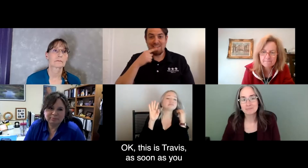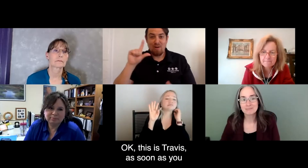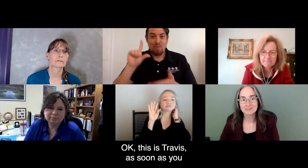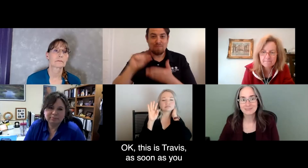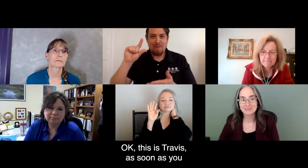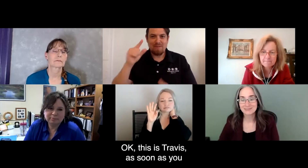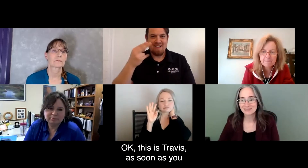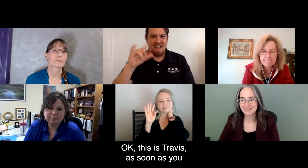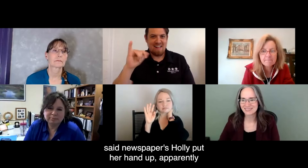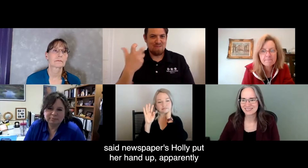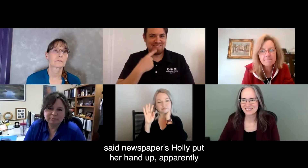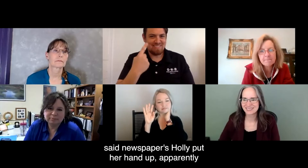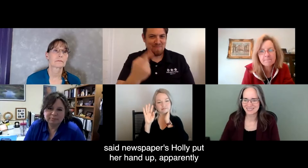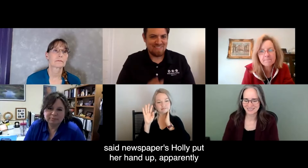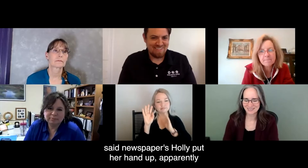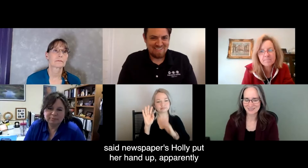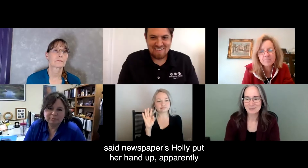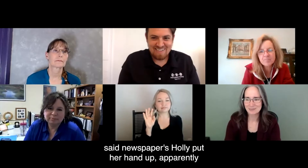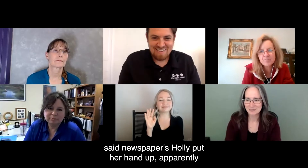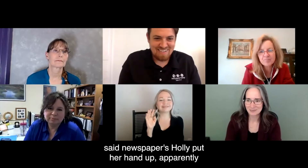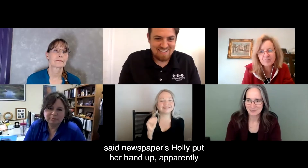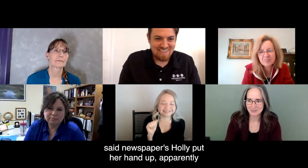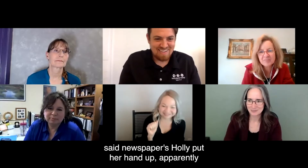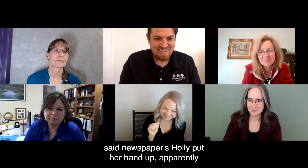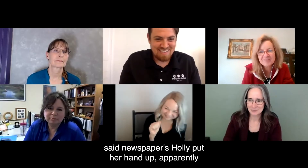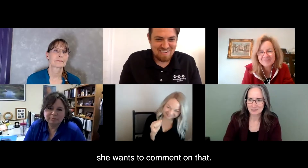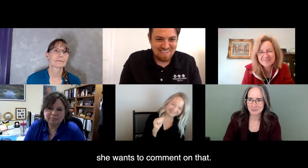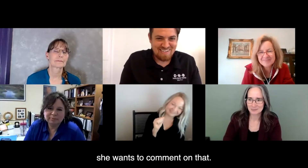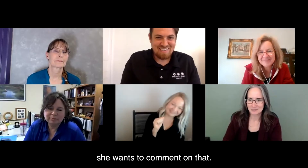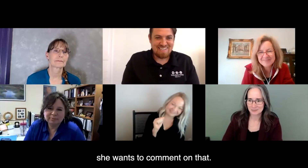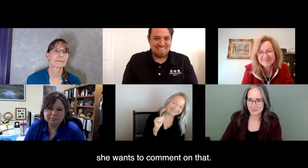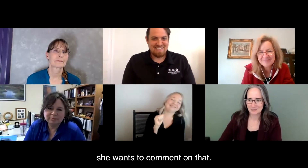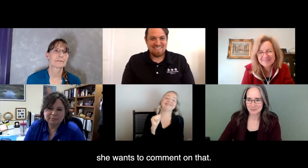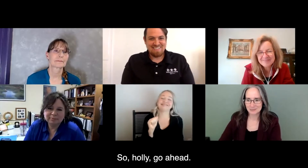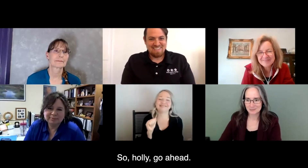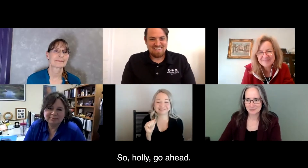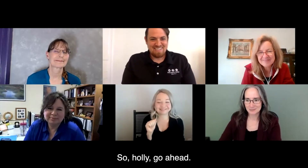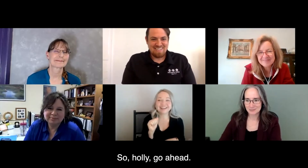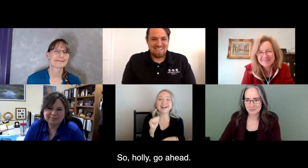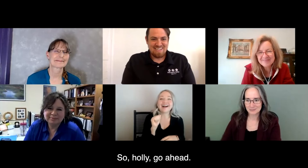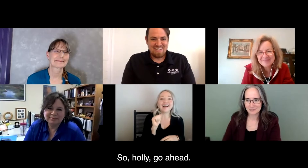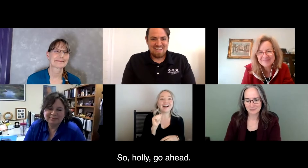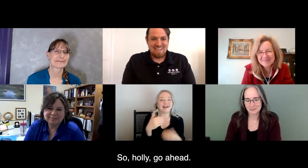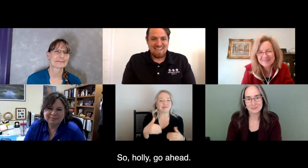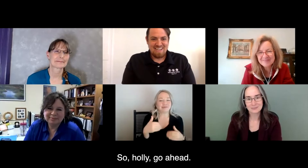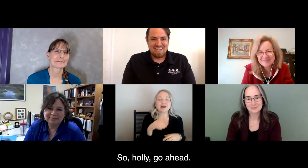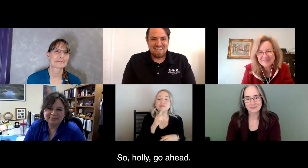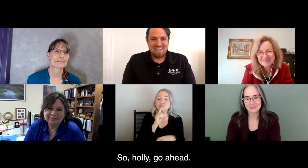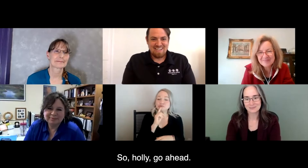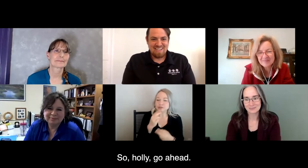Okay, this is Travis. As soon as you said newspapers, Holly put her hand up. Apparently she wants to comment on that. So Holly, go ahead.